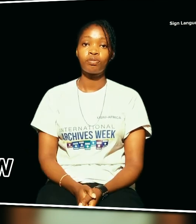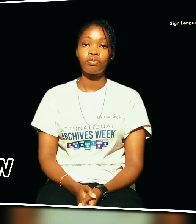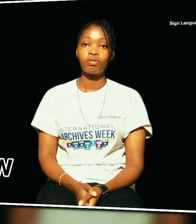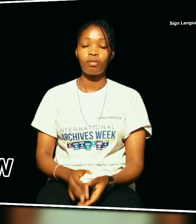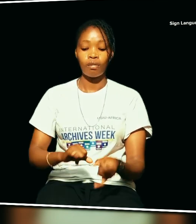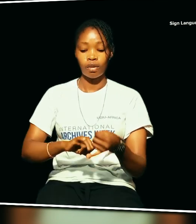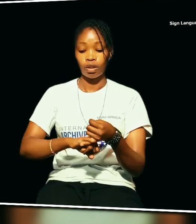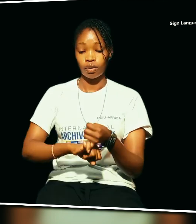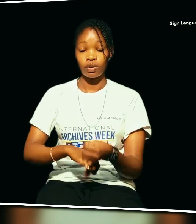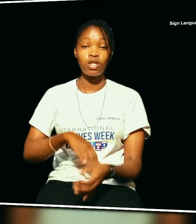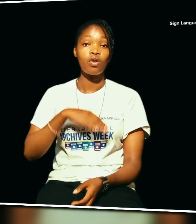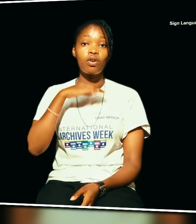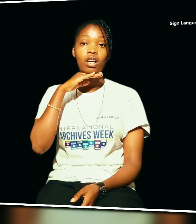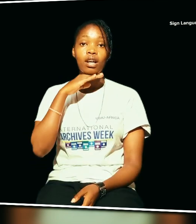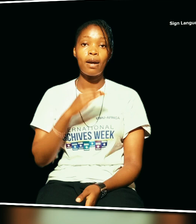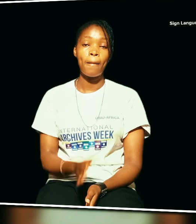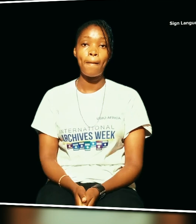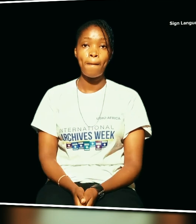Widower.